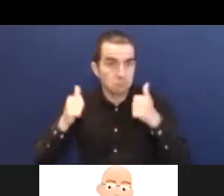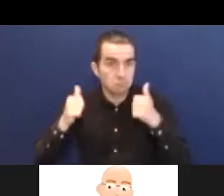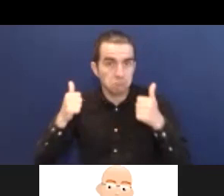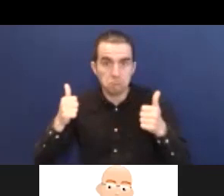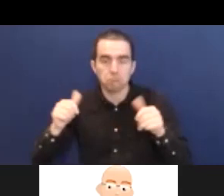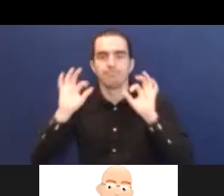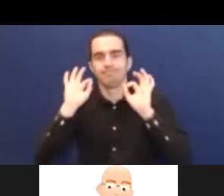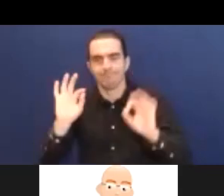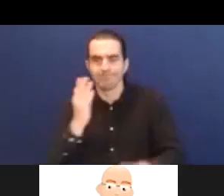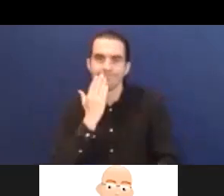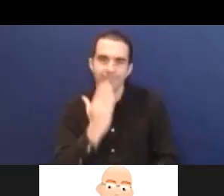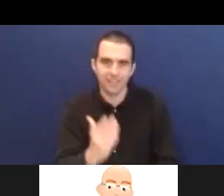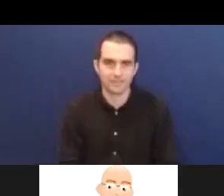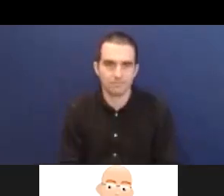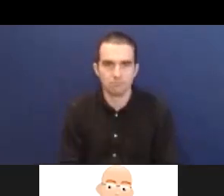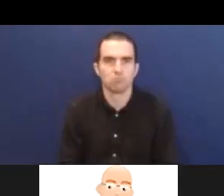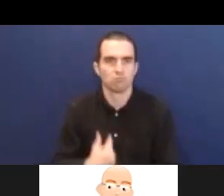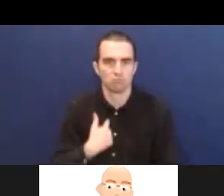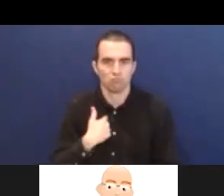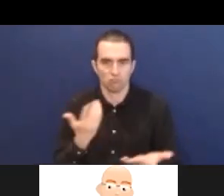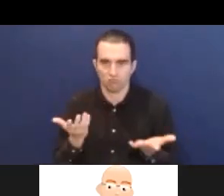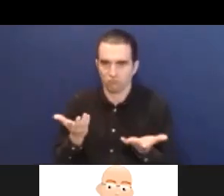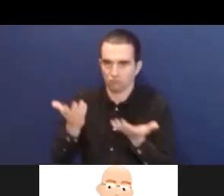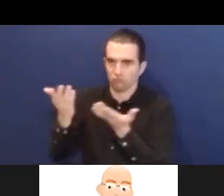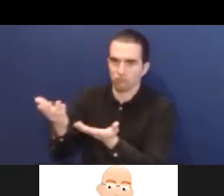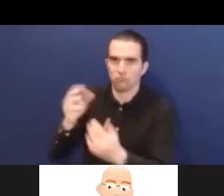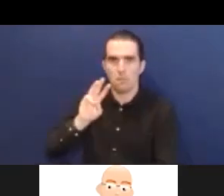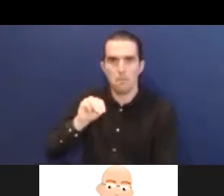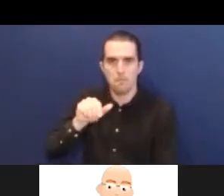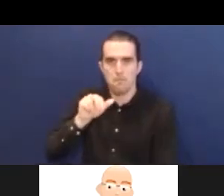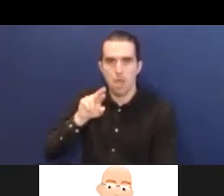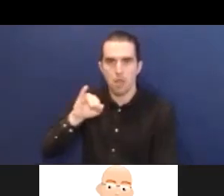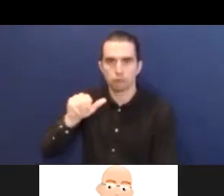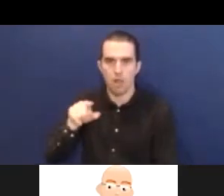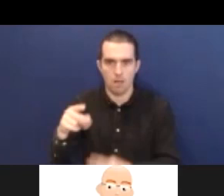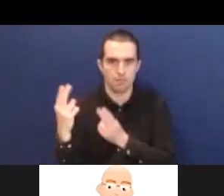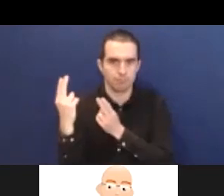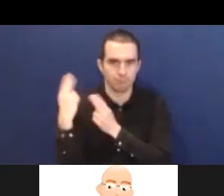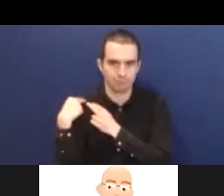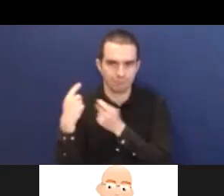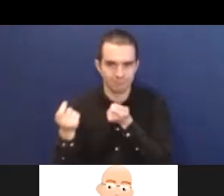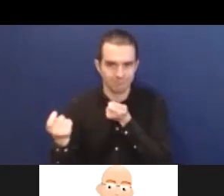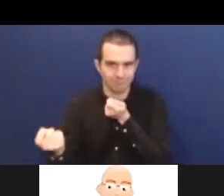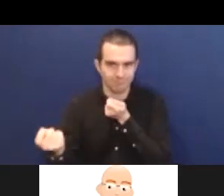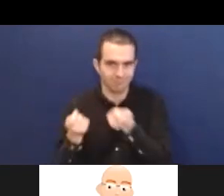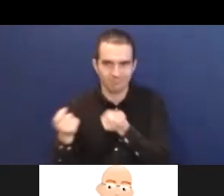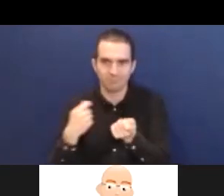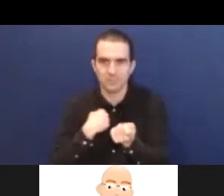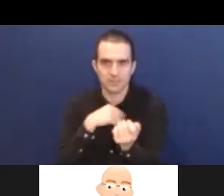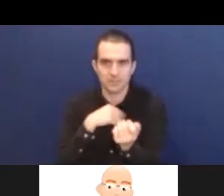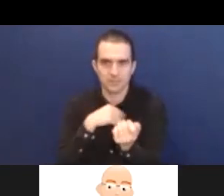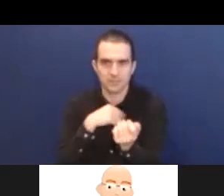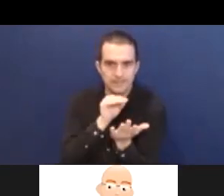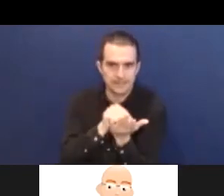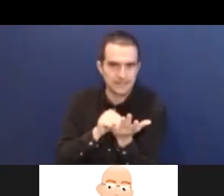chair this session. I'll just be keeping notes, but thanks everybody. Thank you, Lynn. And thank